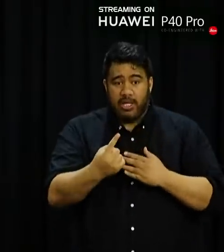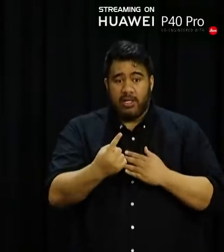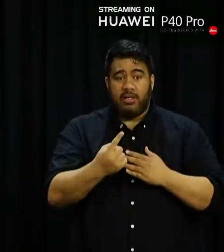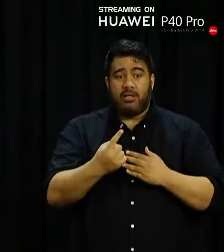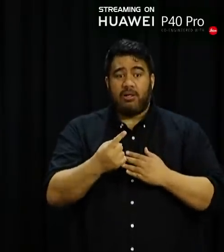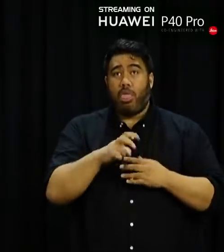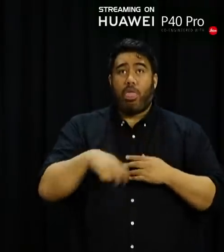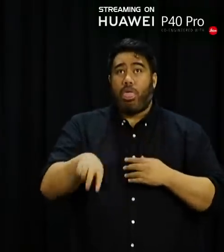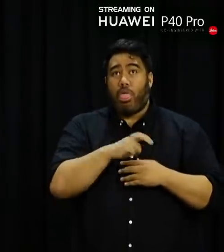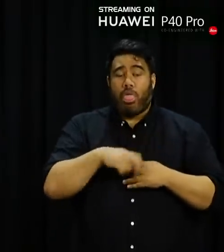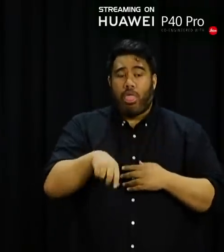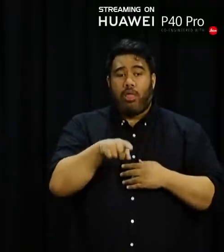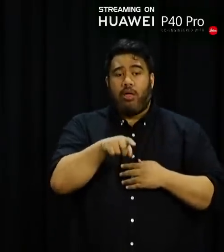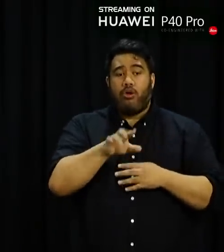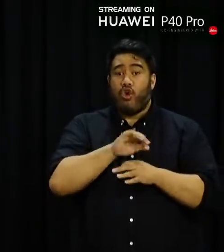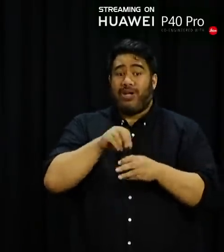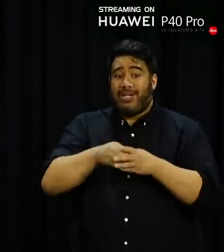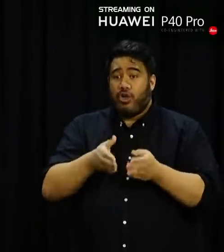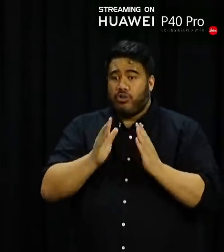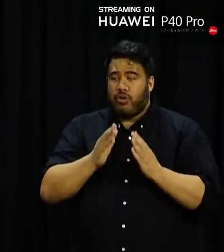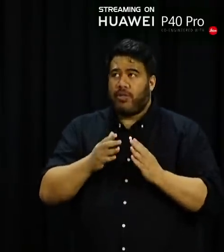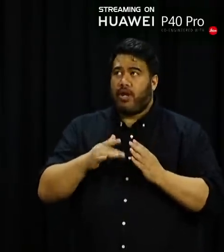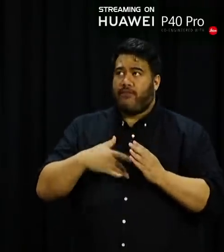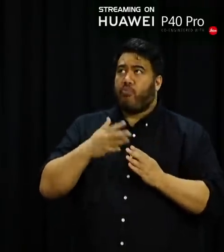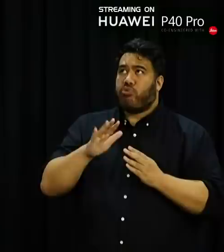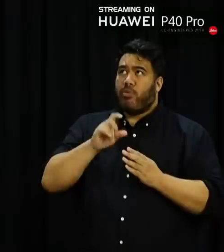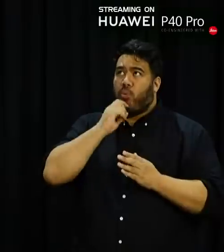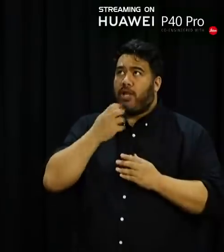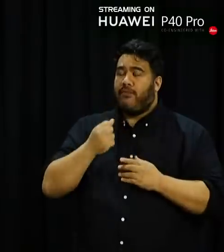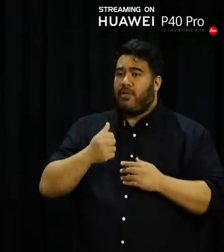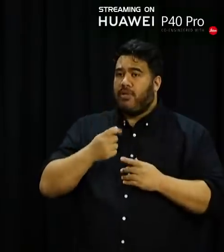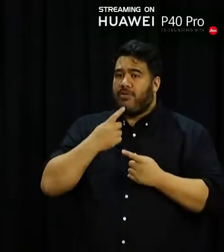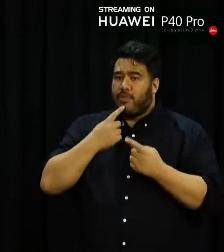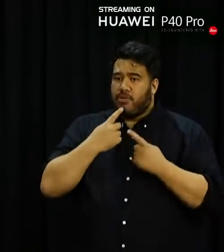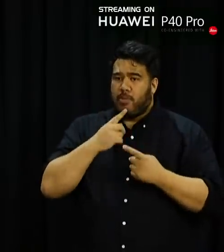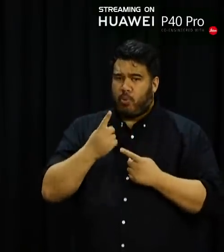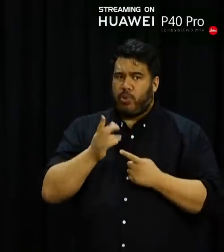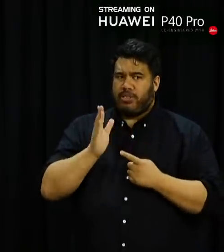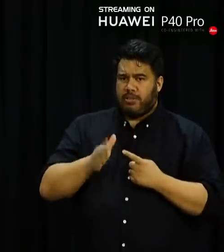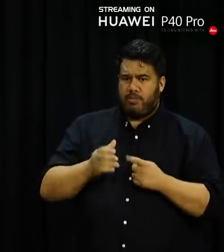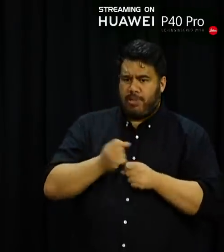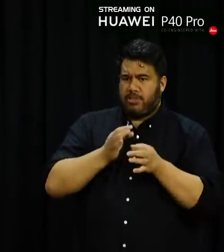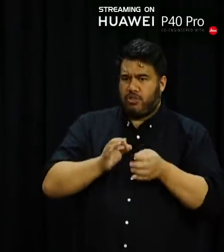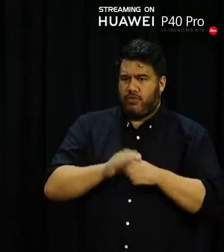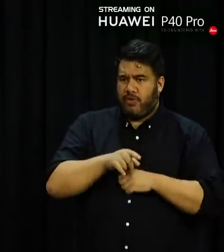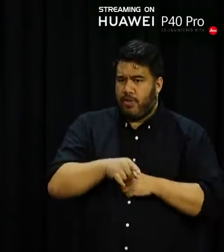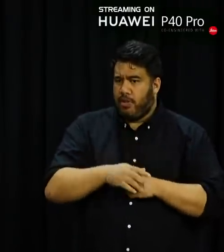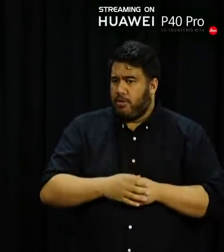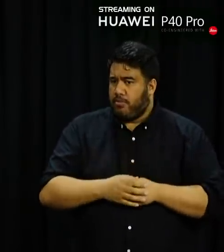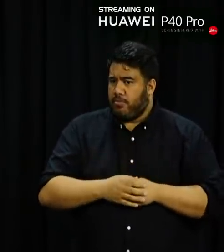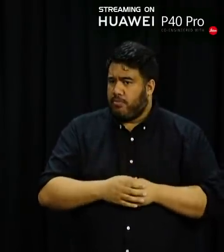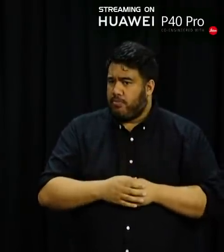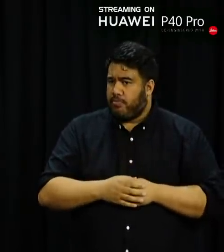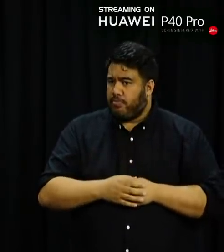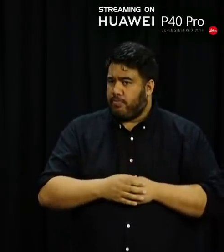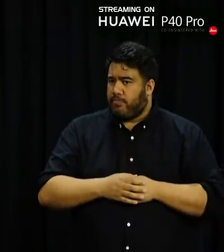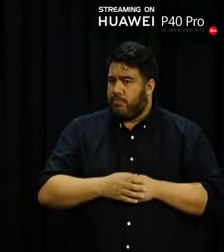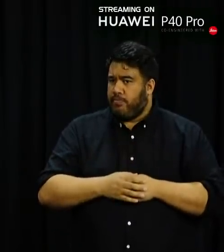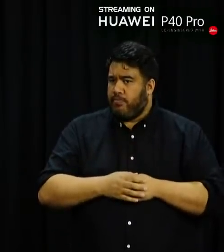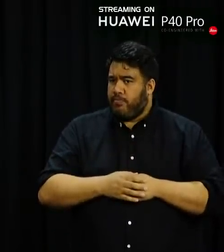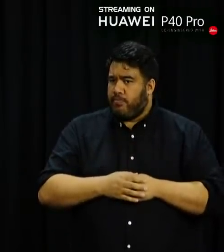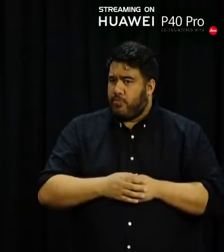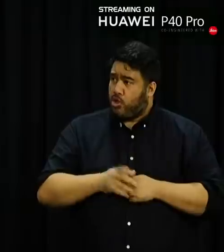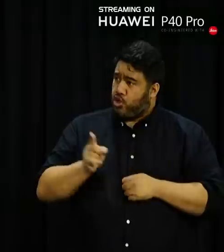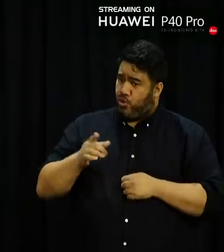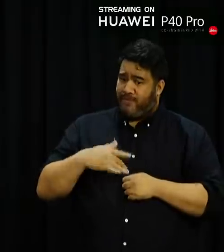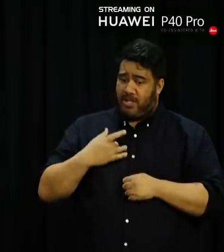being in a quarantine facility. I expect that we will have the information in that case, but that is being worked through. Are you preparing for a greater number of people to possibly